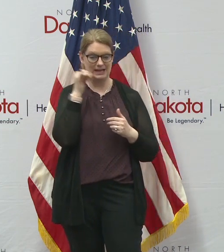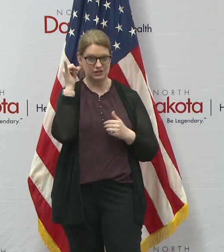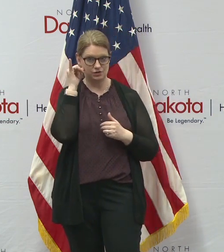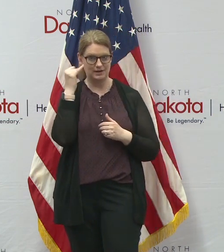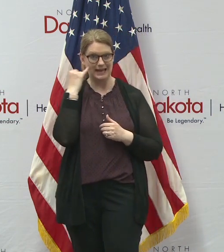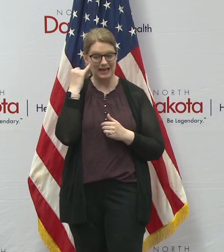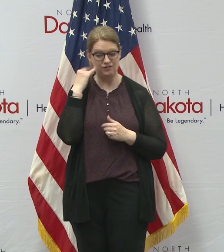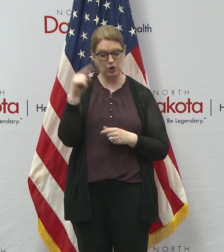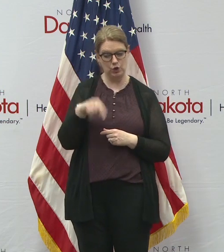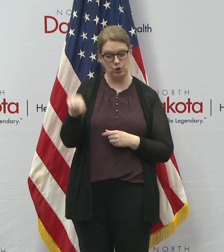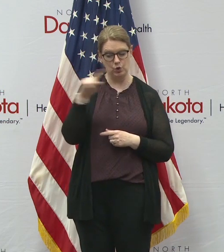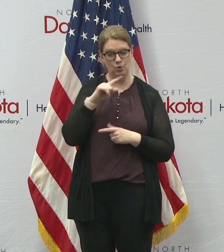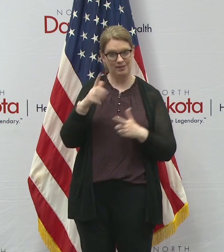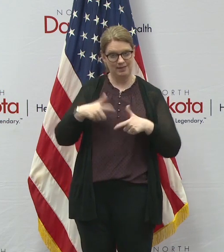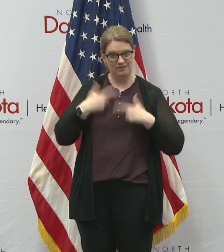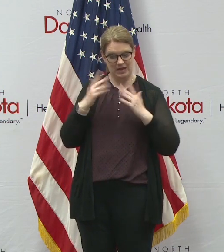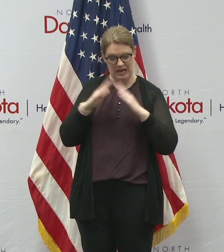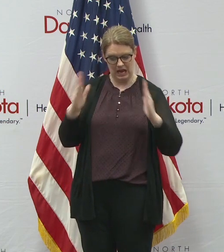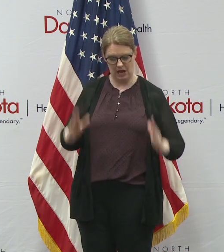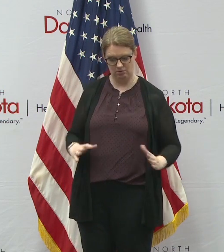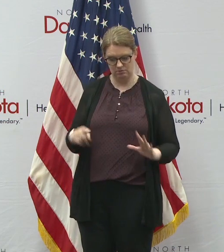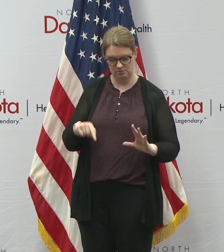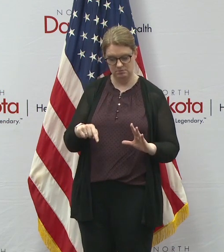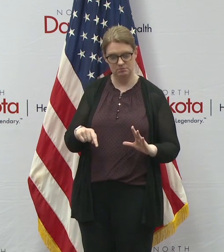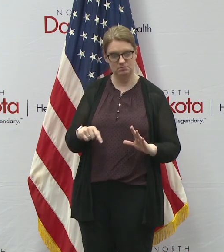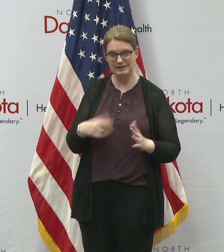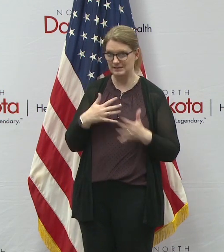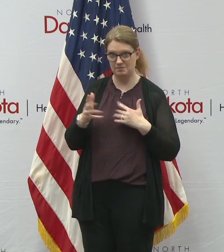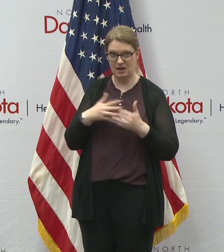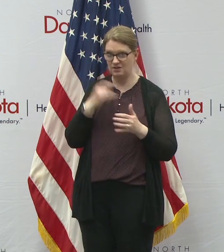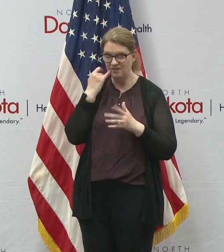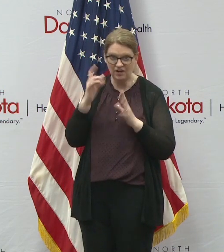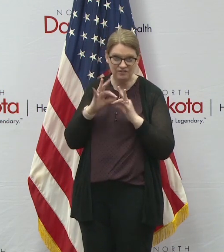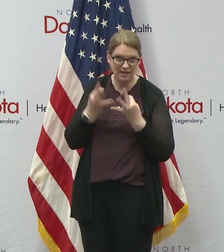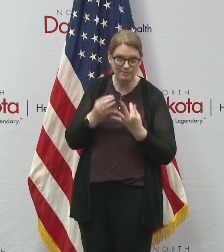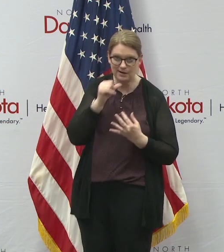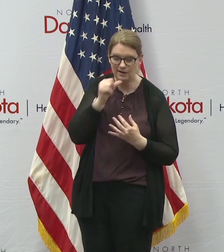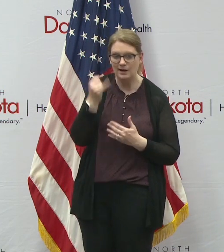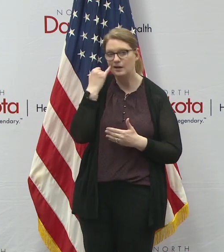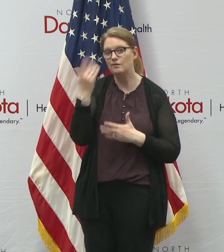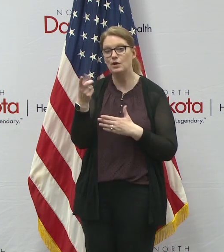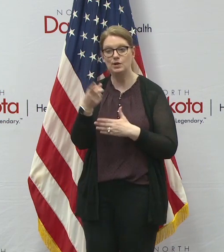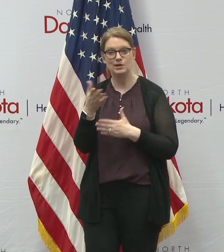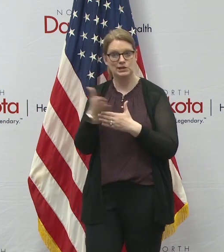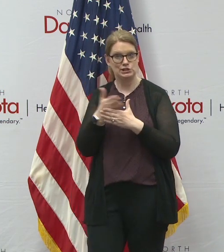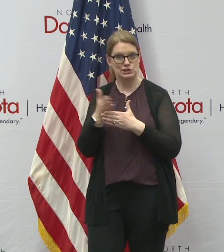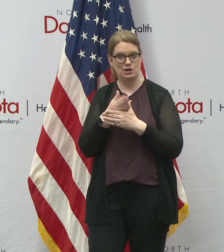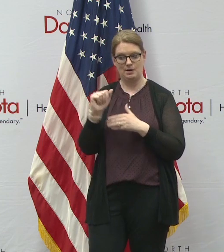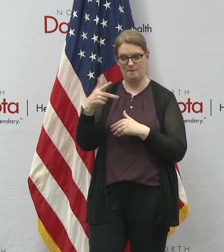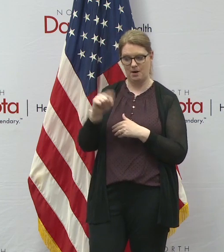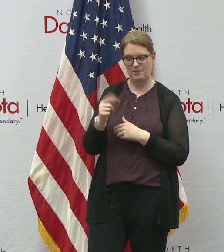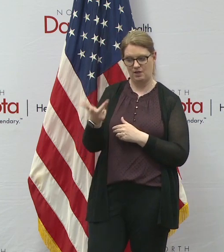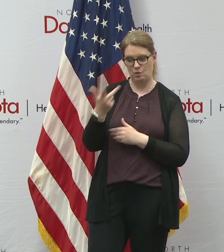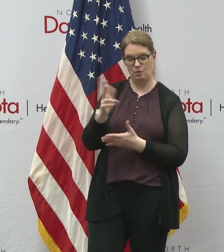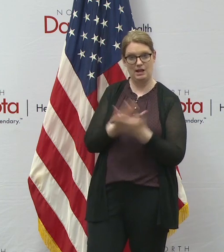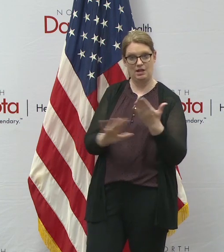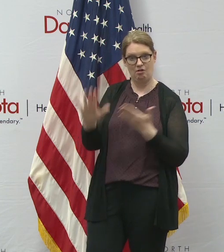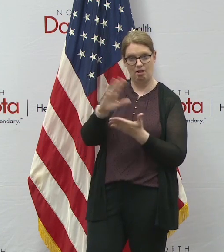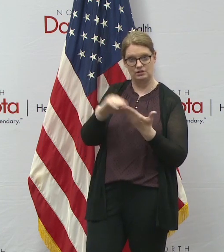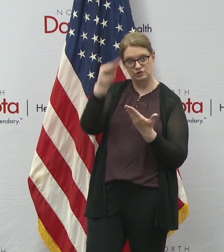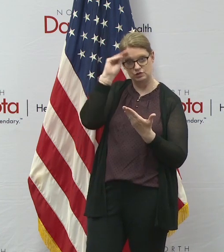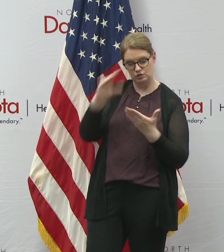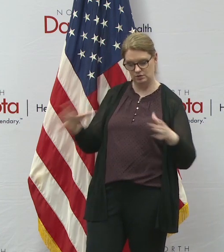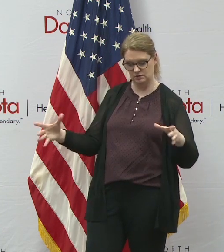household member, even if you're not related, if you are, share an apartment with 3 other college students and one